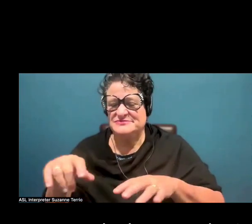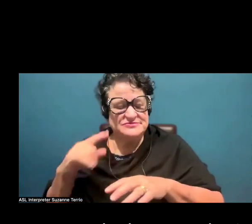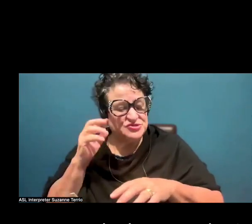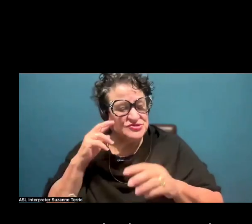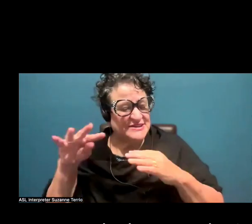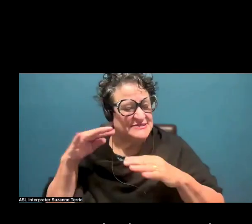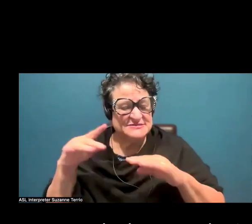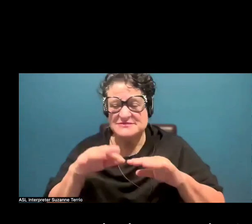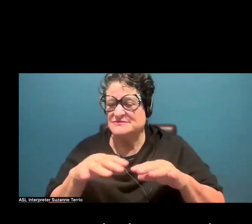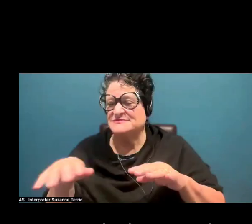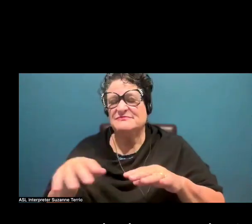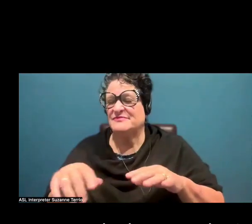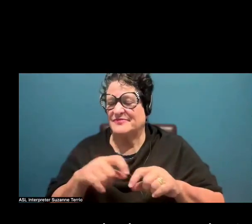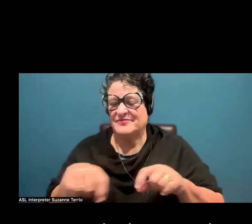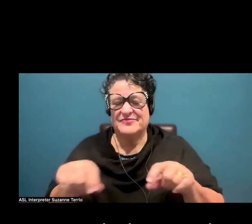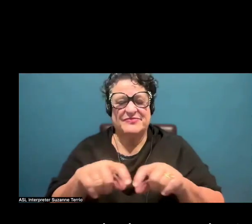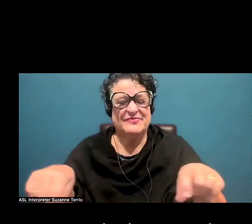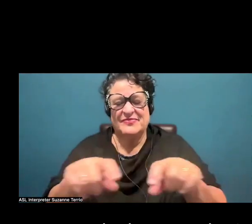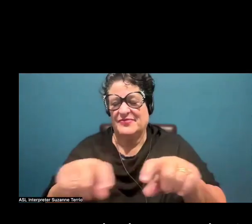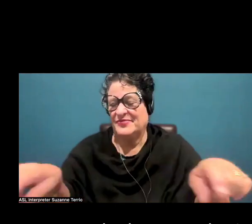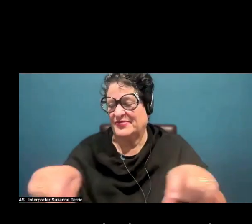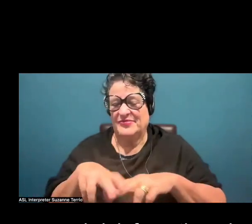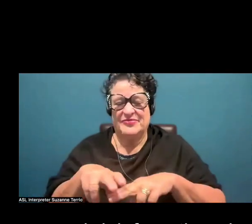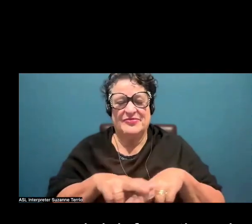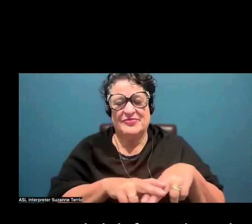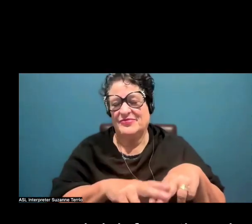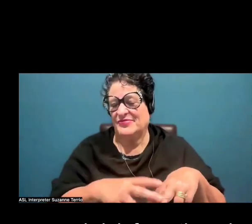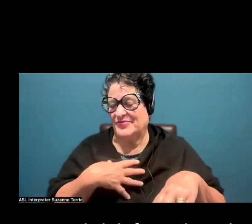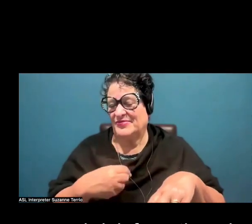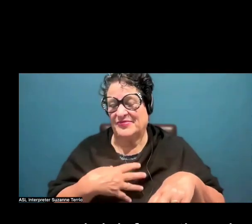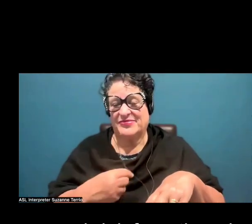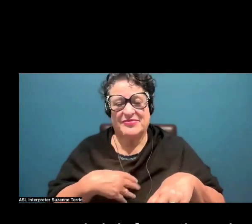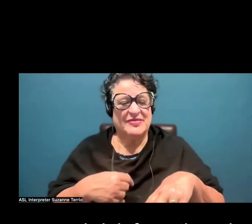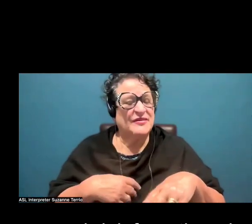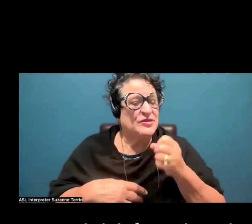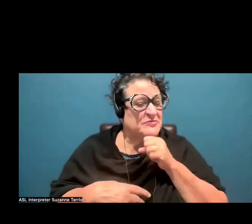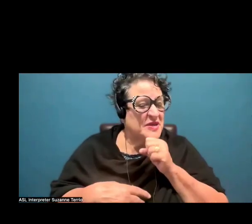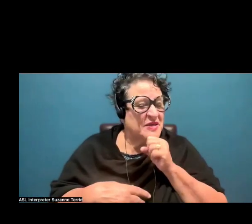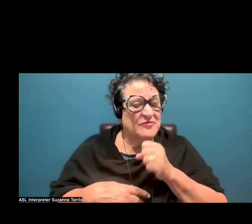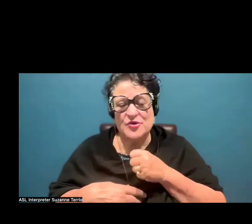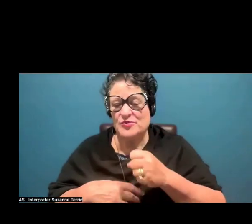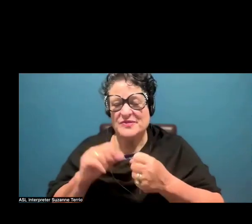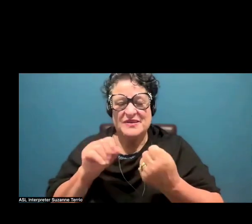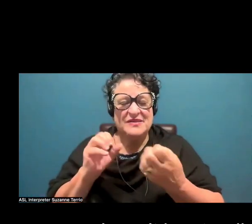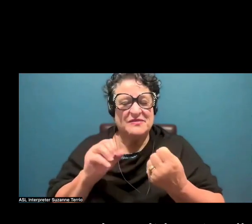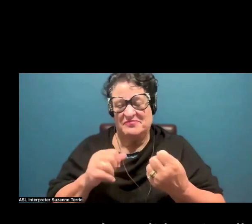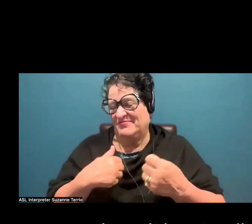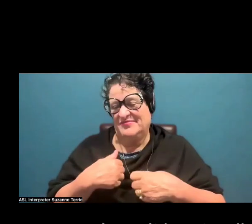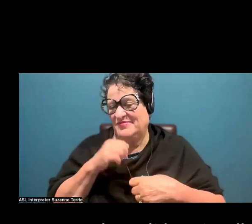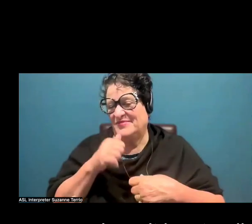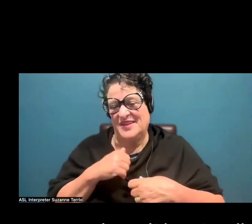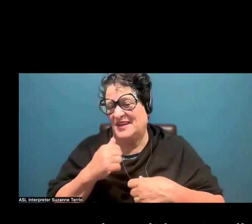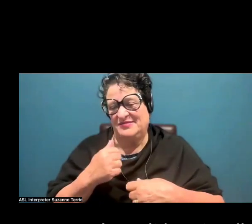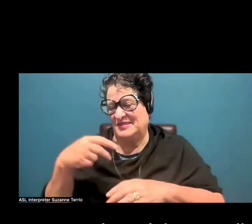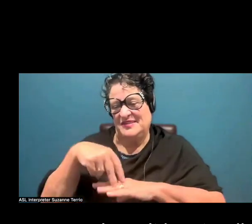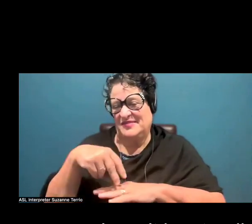up rows of white folding chairs, to the feedback shriek from the microphone as someone plugs it in. I won't be using it. I won't be standing